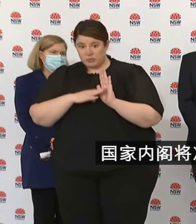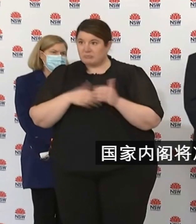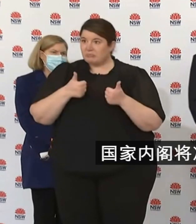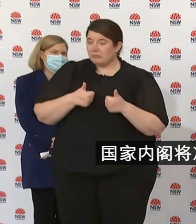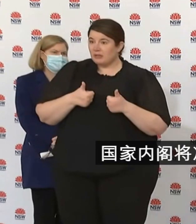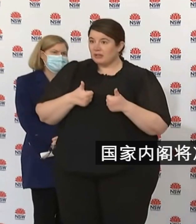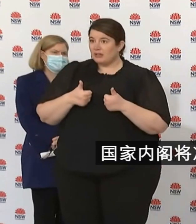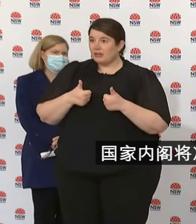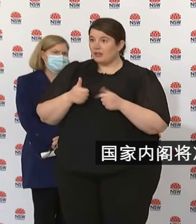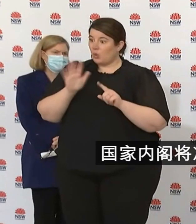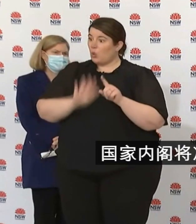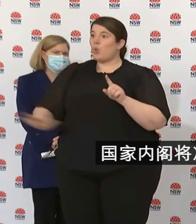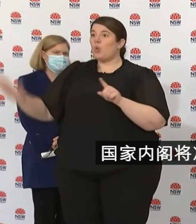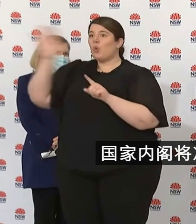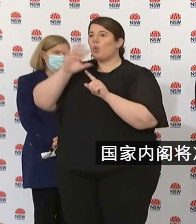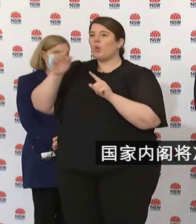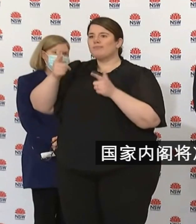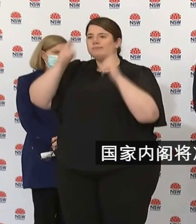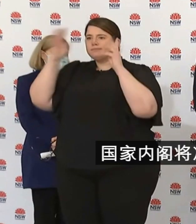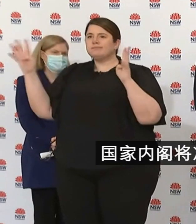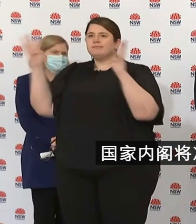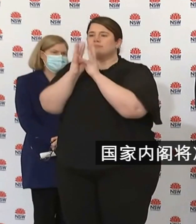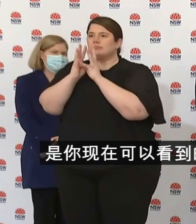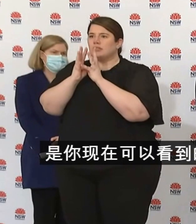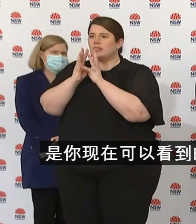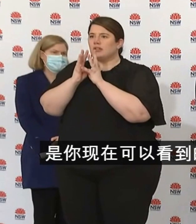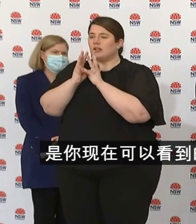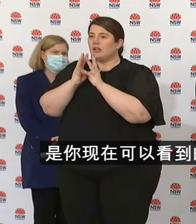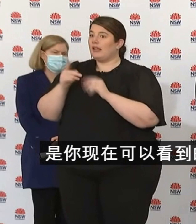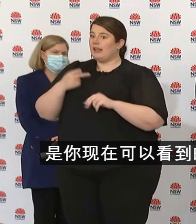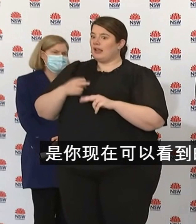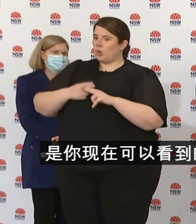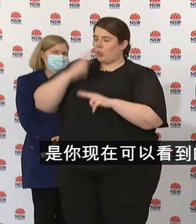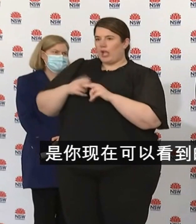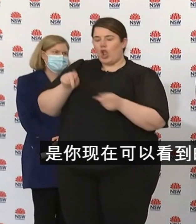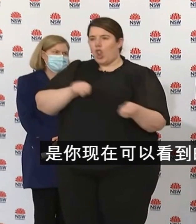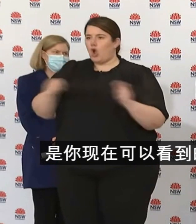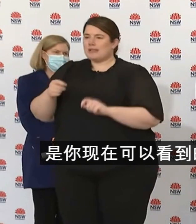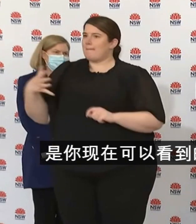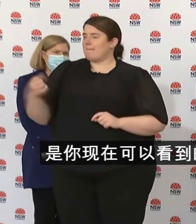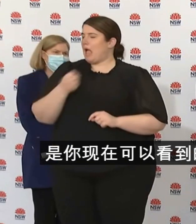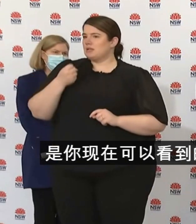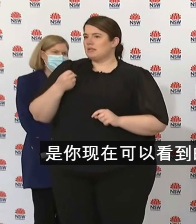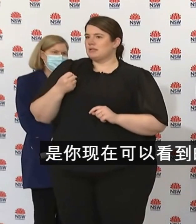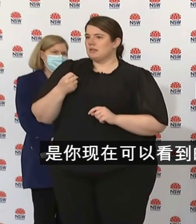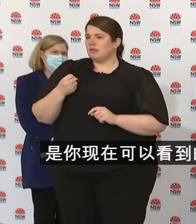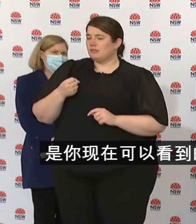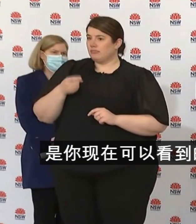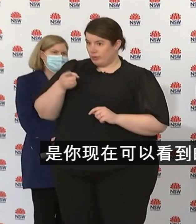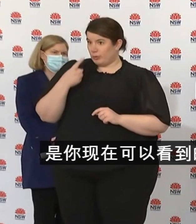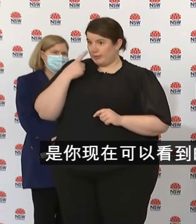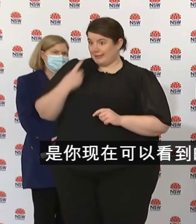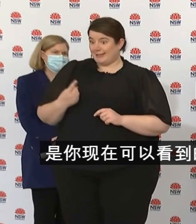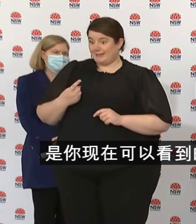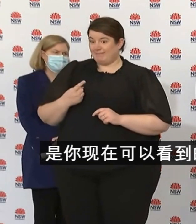National Cabinet's going to decide it was the short, sharp, hard lockdown was the way. Can you see now that